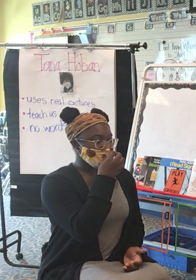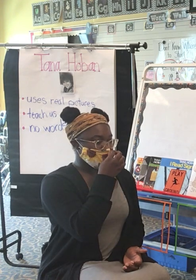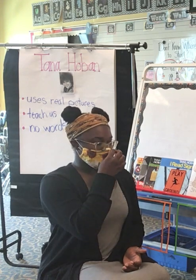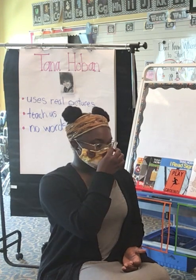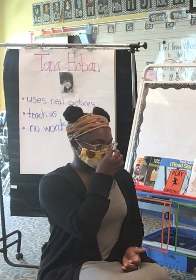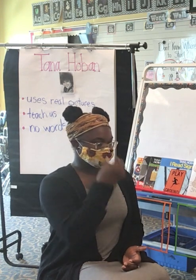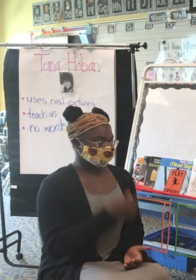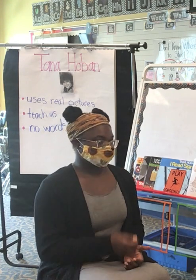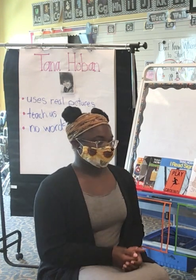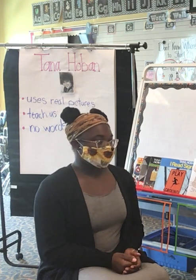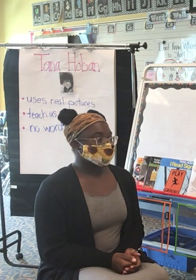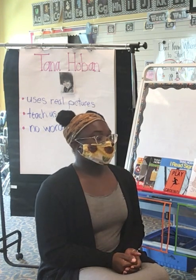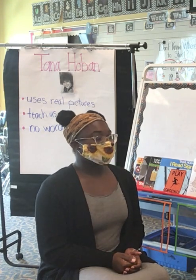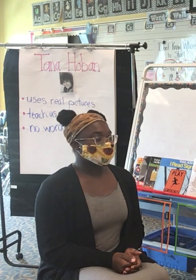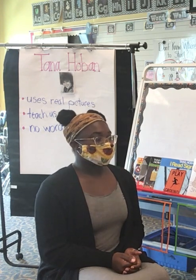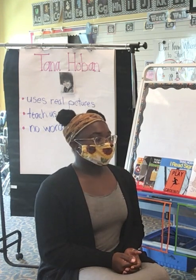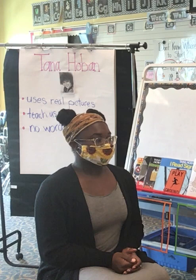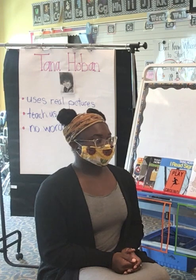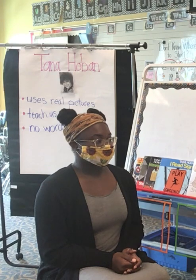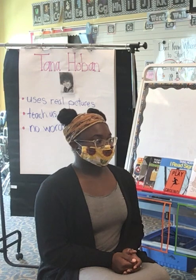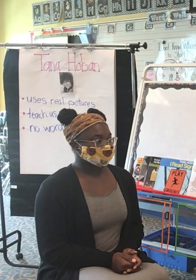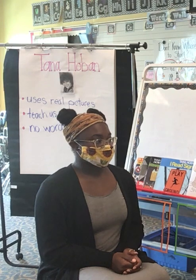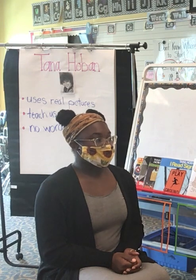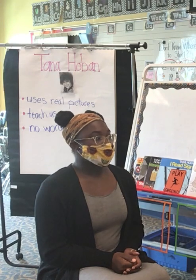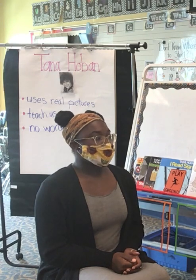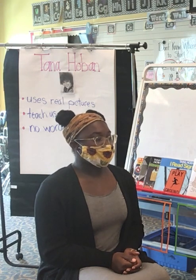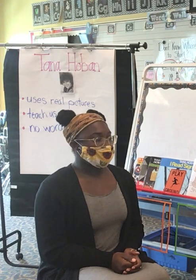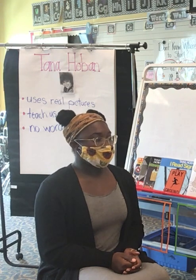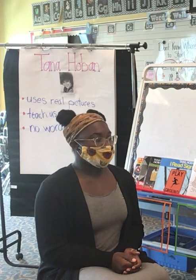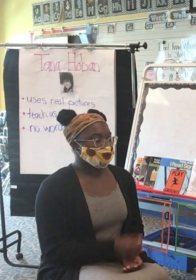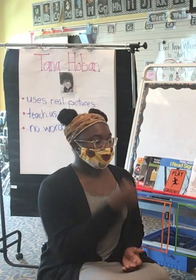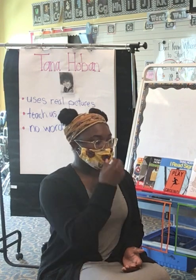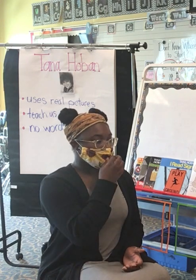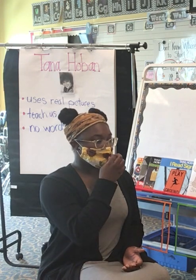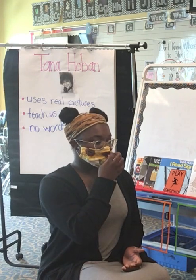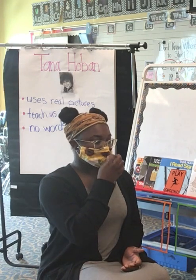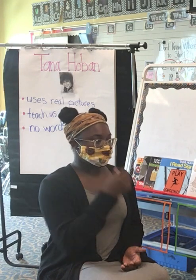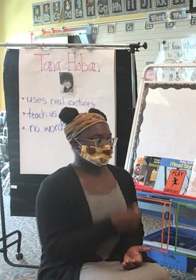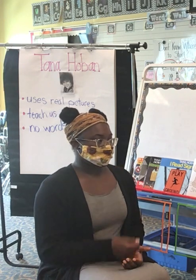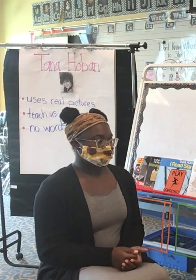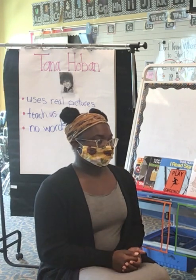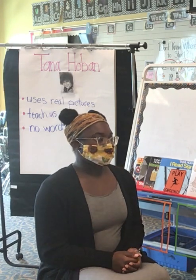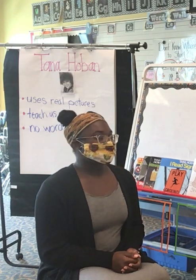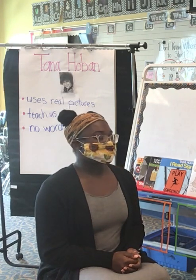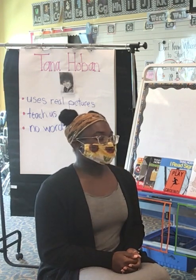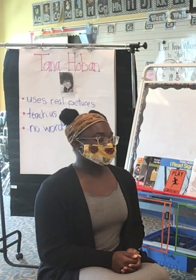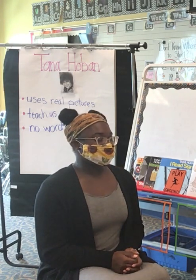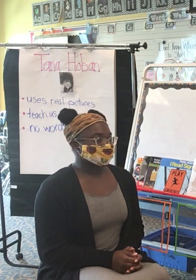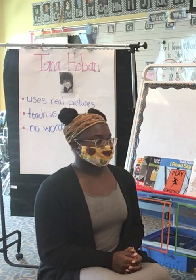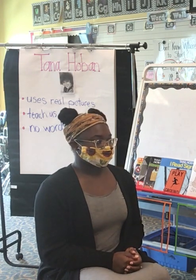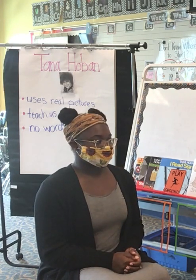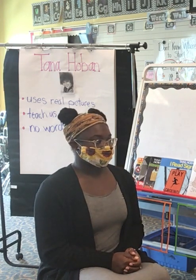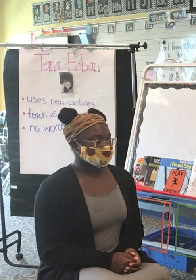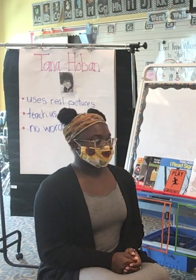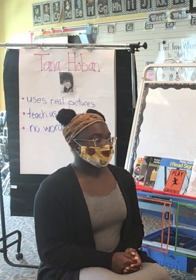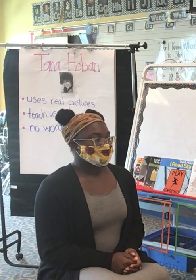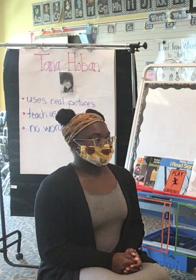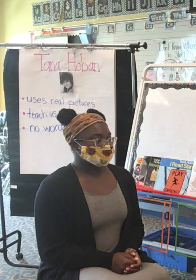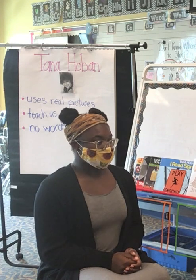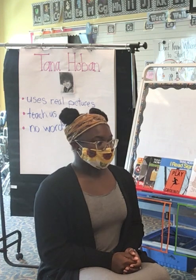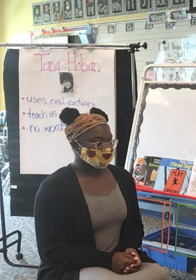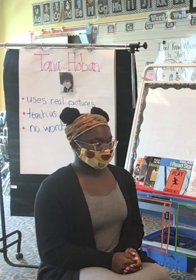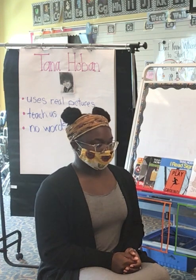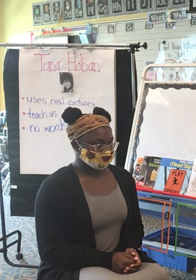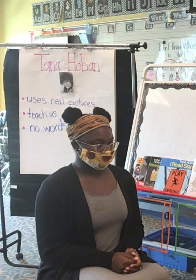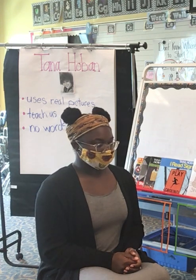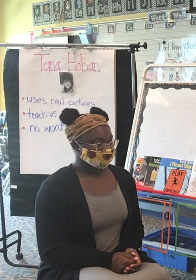N. Letter is O. Sound is O. Letter is P. Sound is